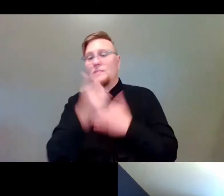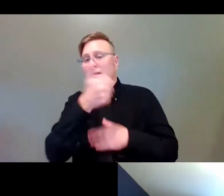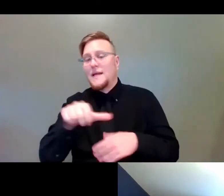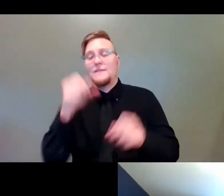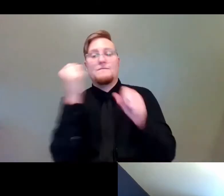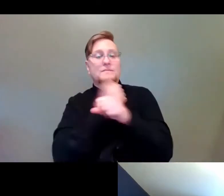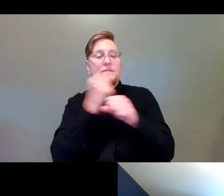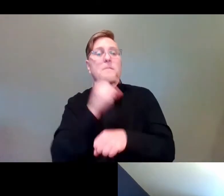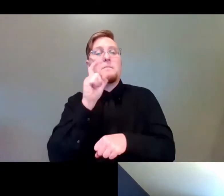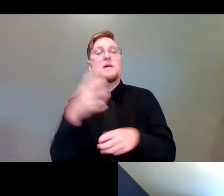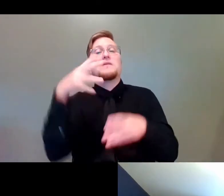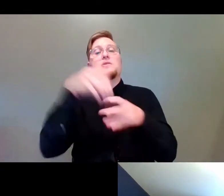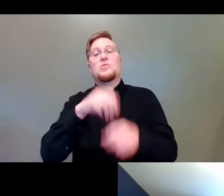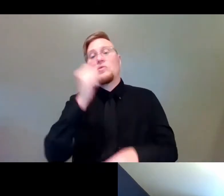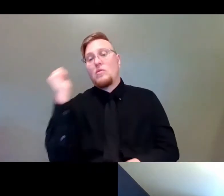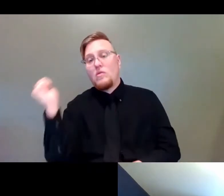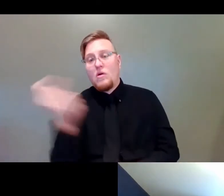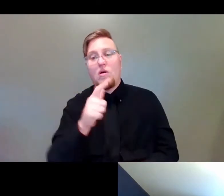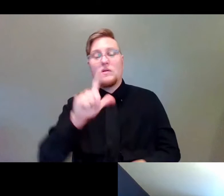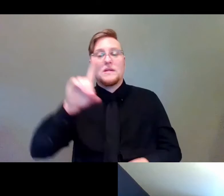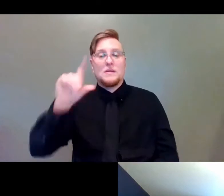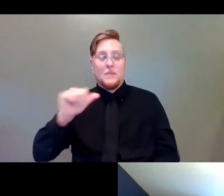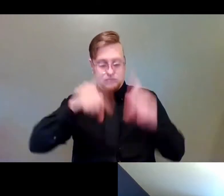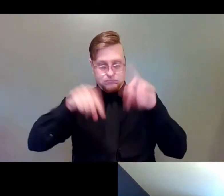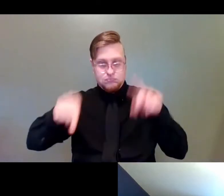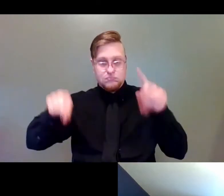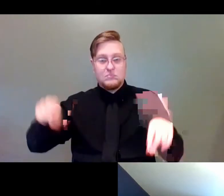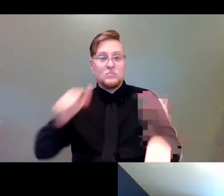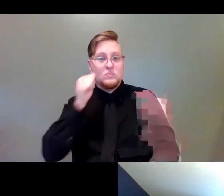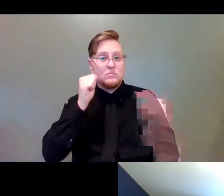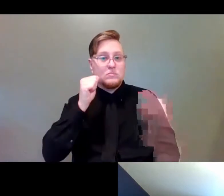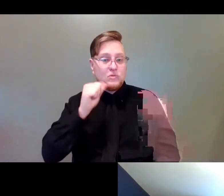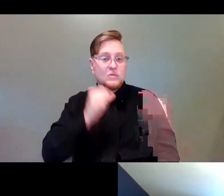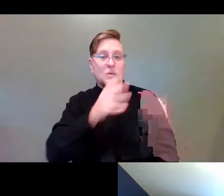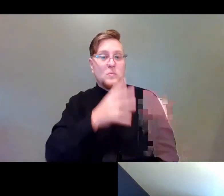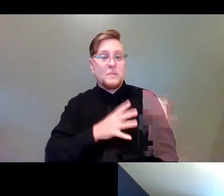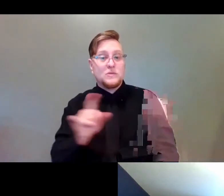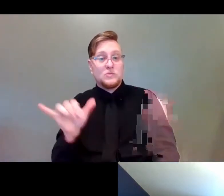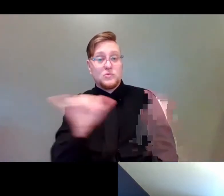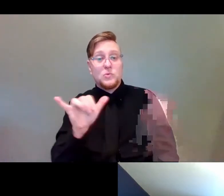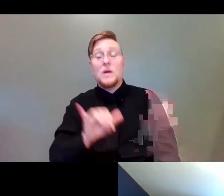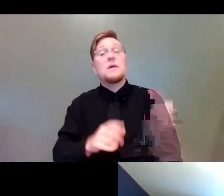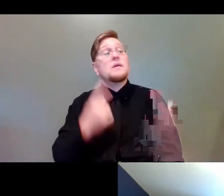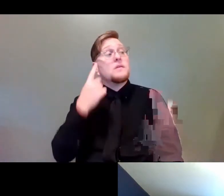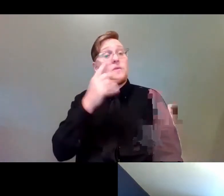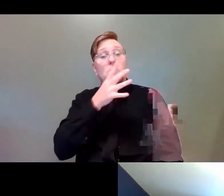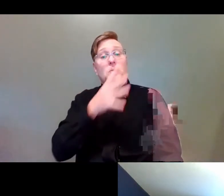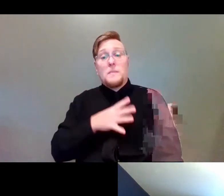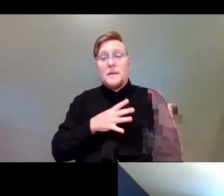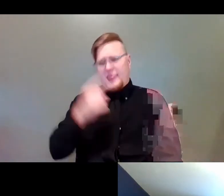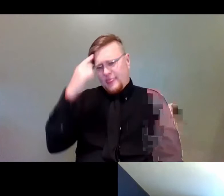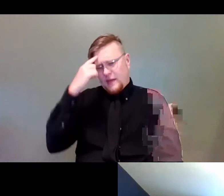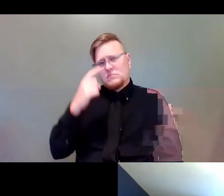your disabled women sisters. And I think for many women, that's a different way of doing